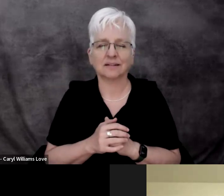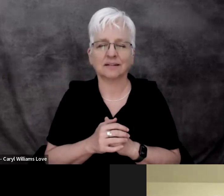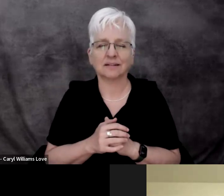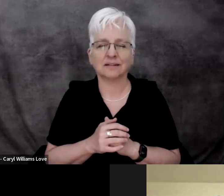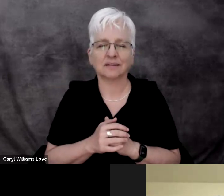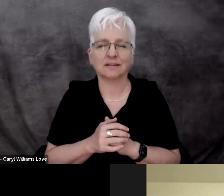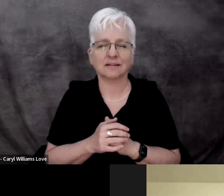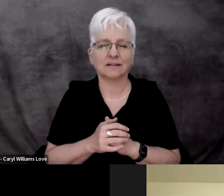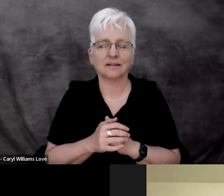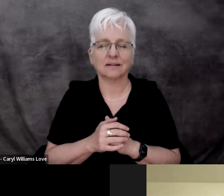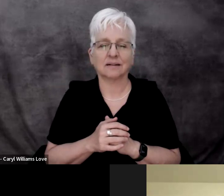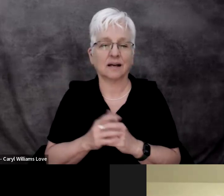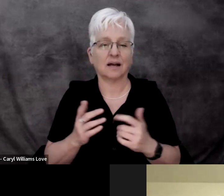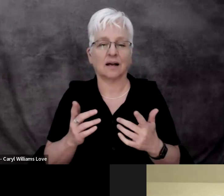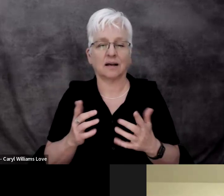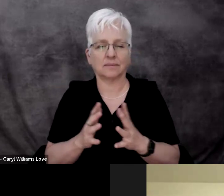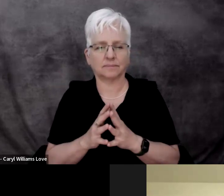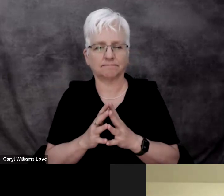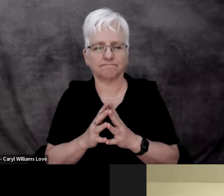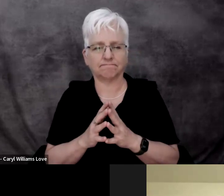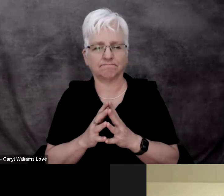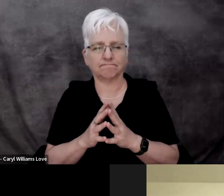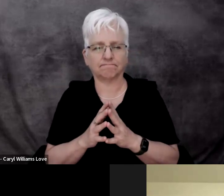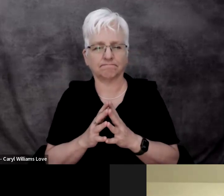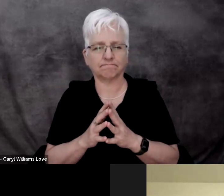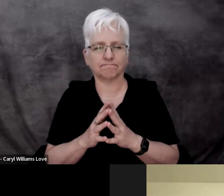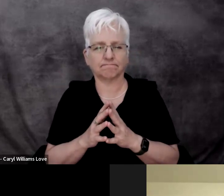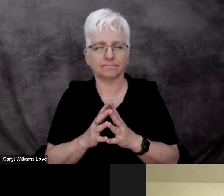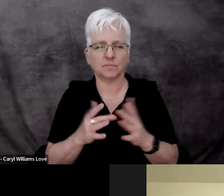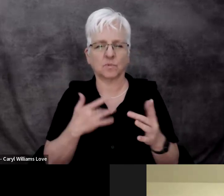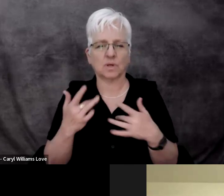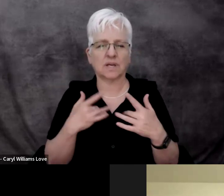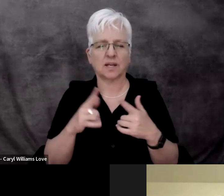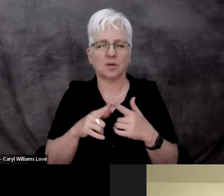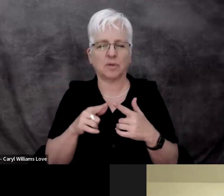know because it's so exciting to be in a room where people care. And I will listen to it. Thank you.